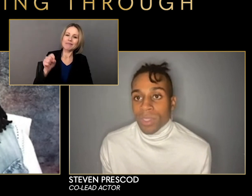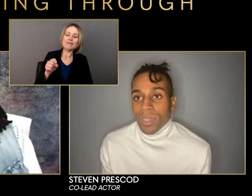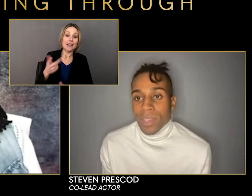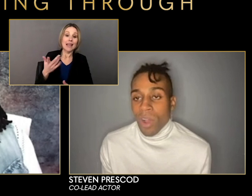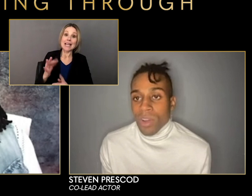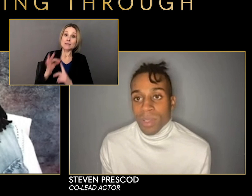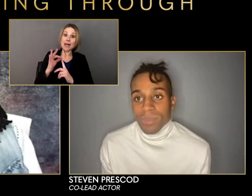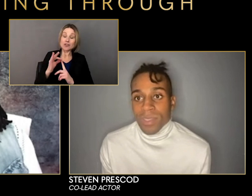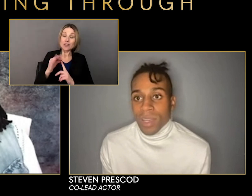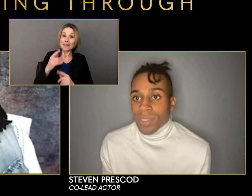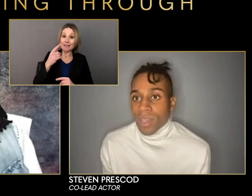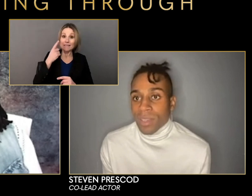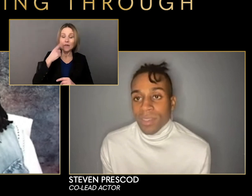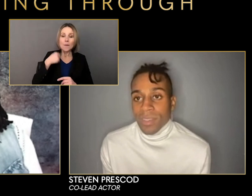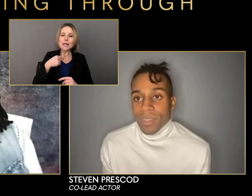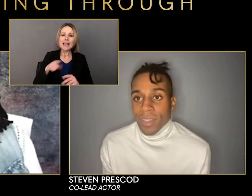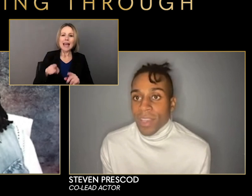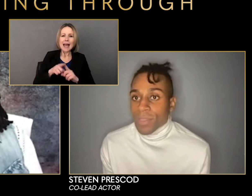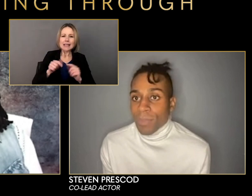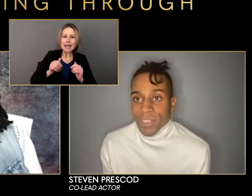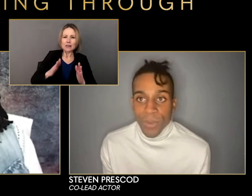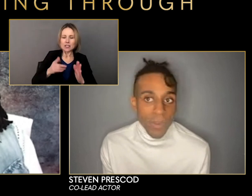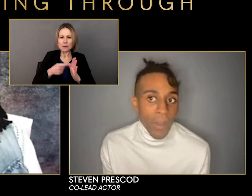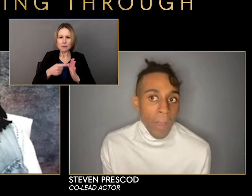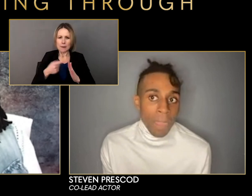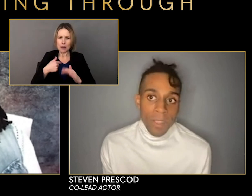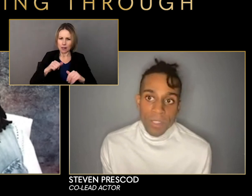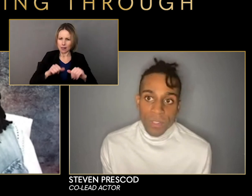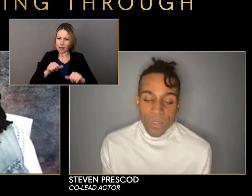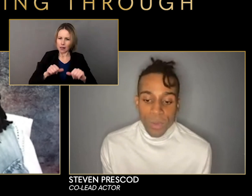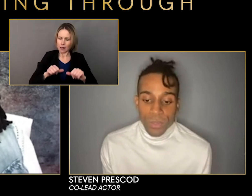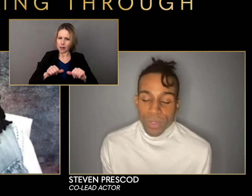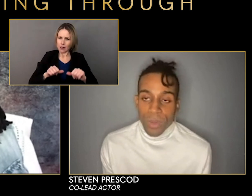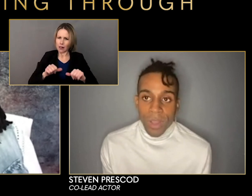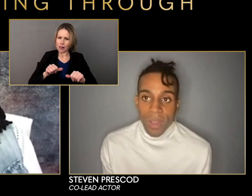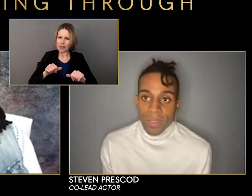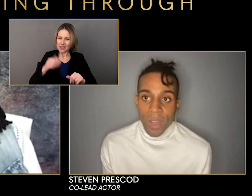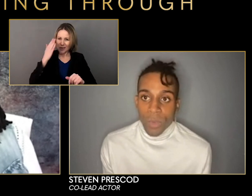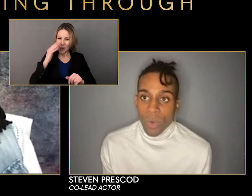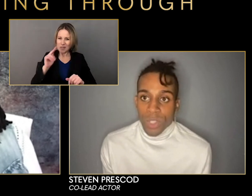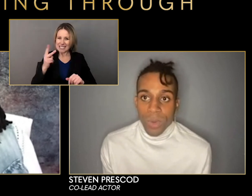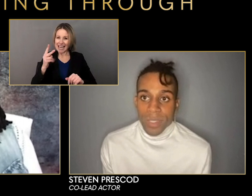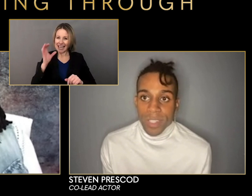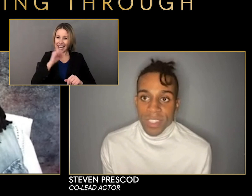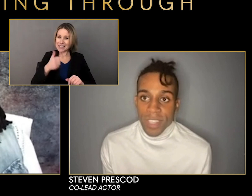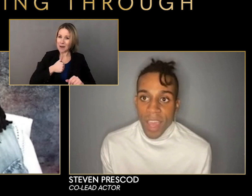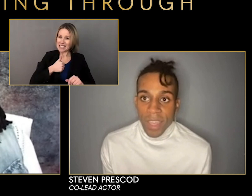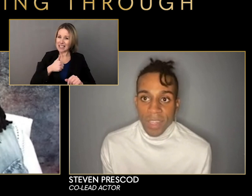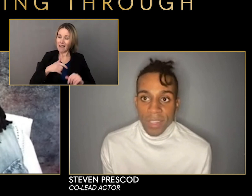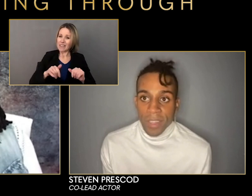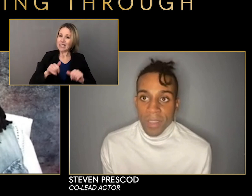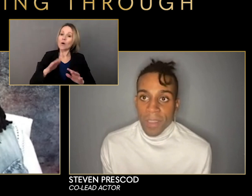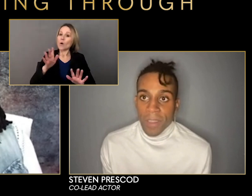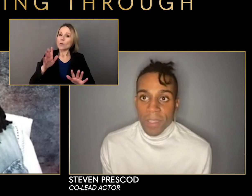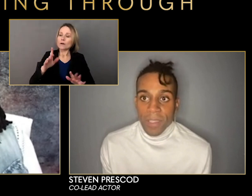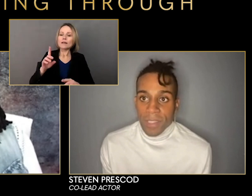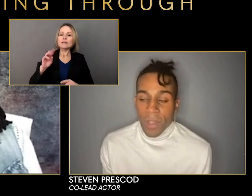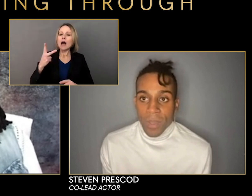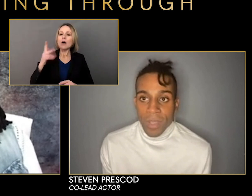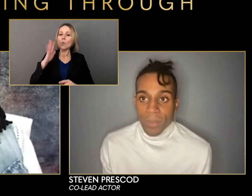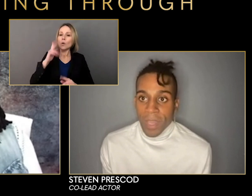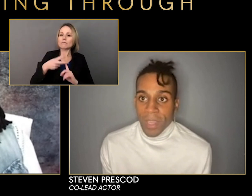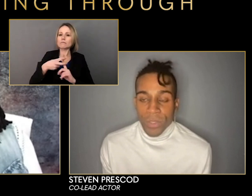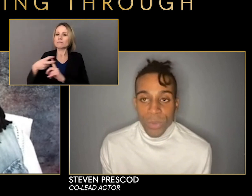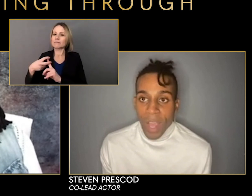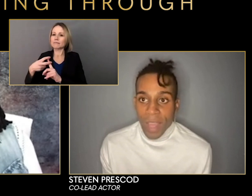when I would, as an artist, sometimes I could second guess myself, So Doug would always pull me to the side and